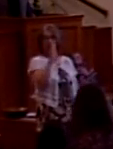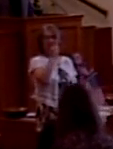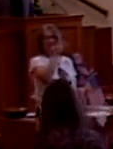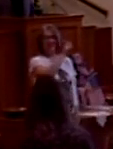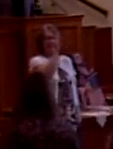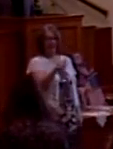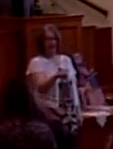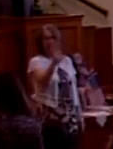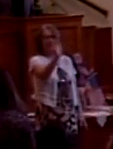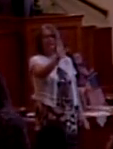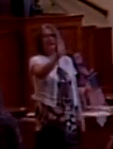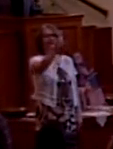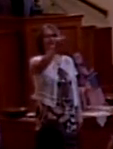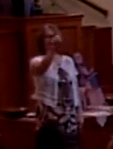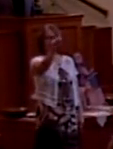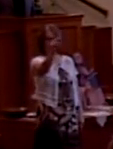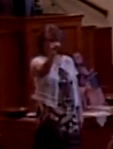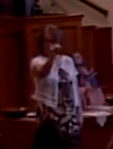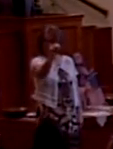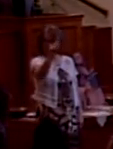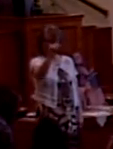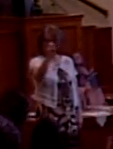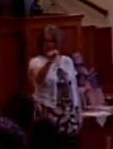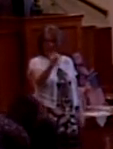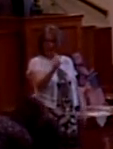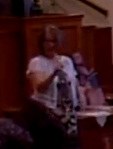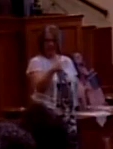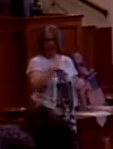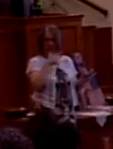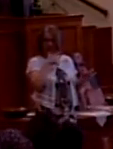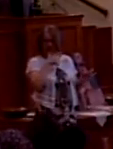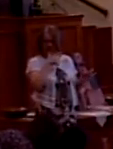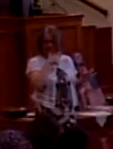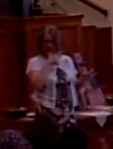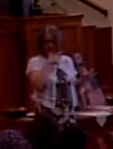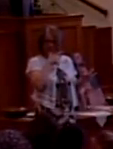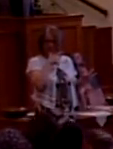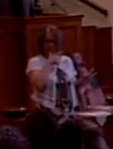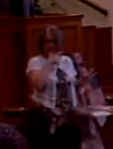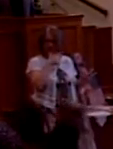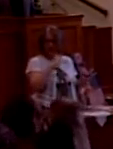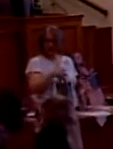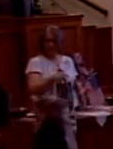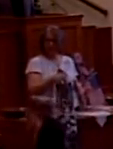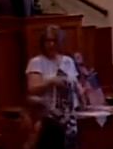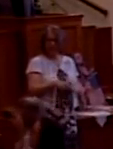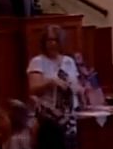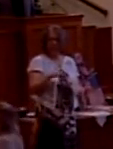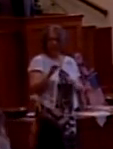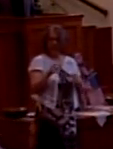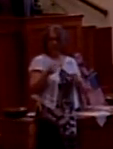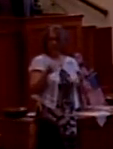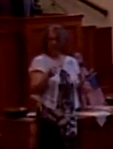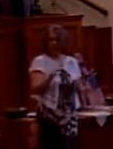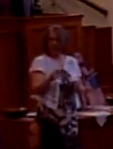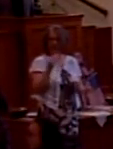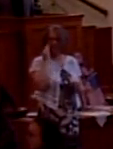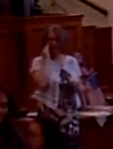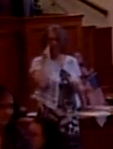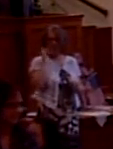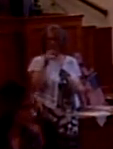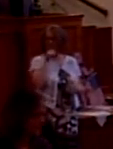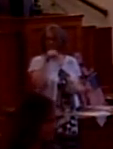Wednesday to have lunch and some fellowship. That food thing, it kind of drives you, you know, so I don't know.